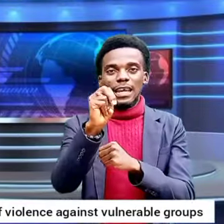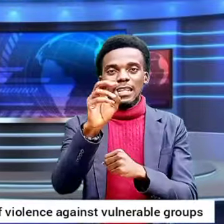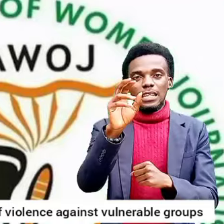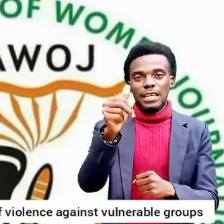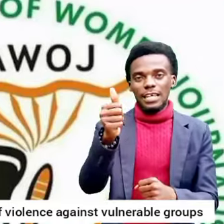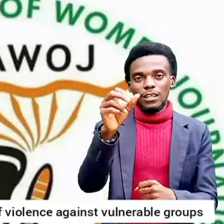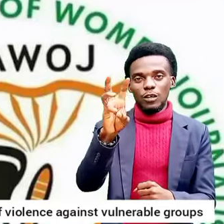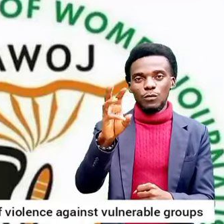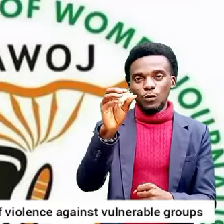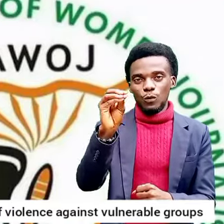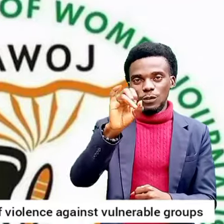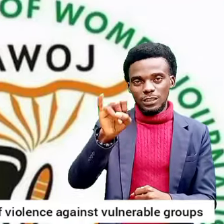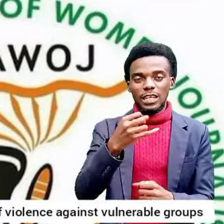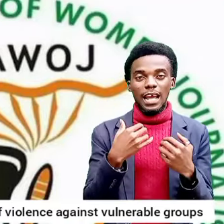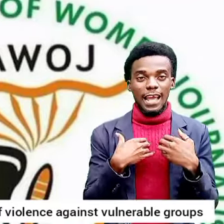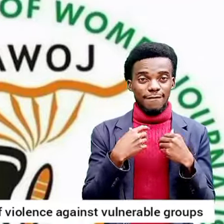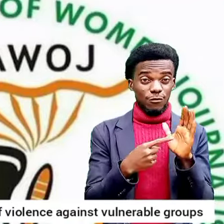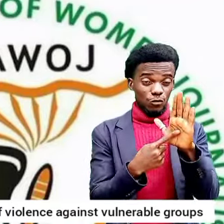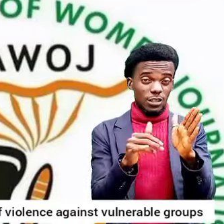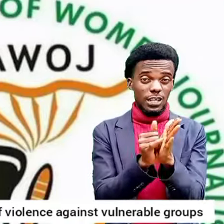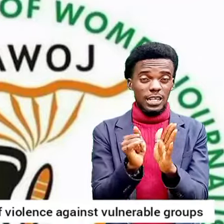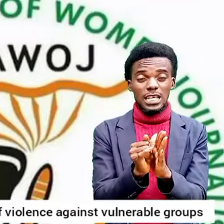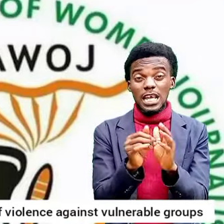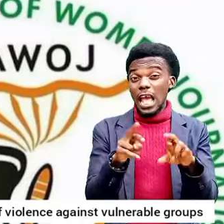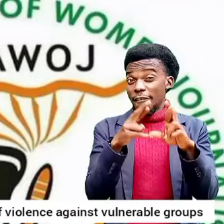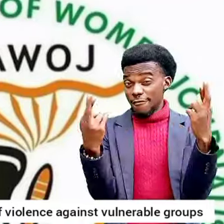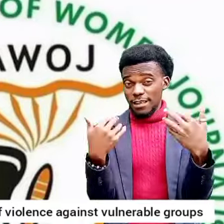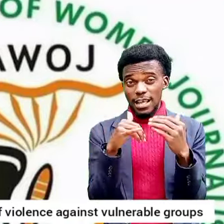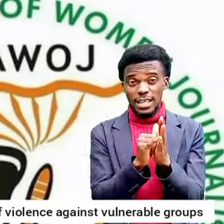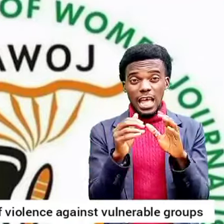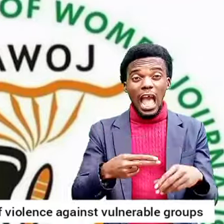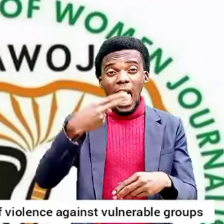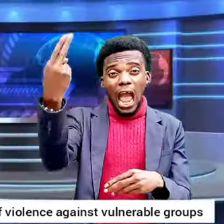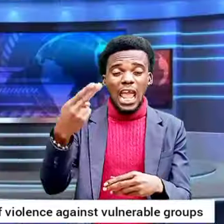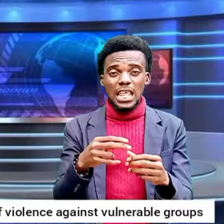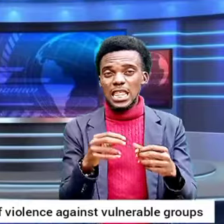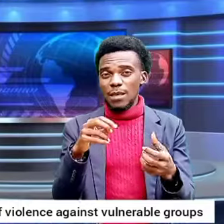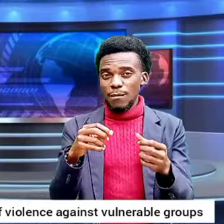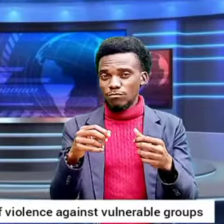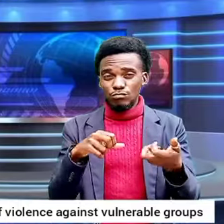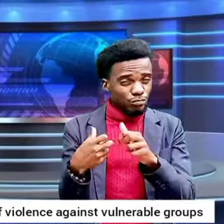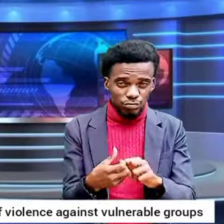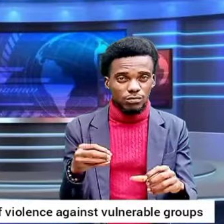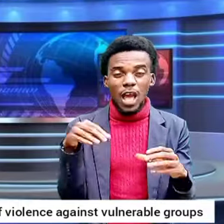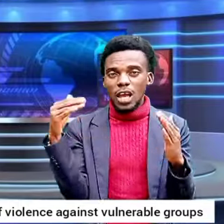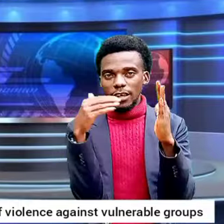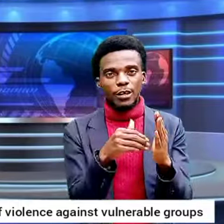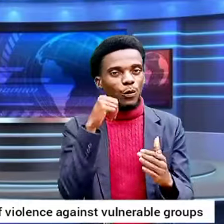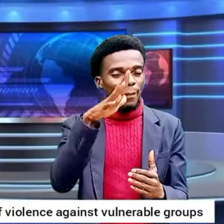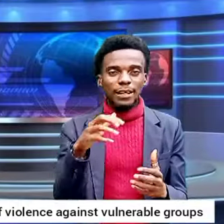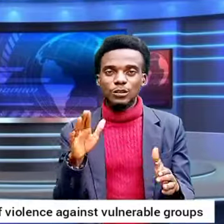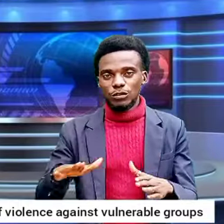(NAWOJ) has revealed that there is high rate of violence against women, children, and other disabilities in the country.